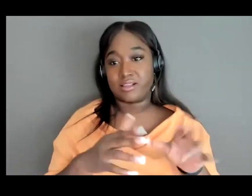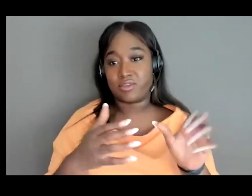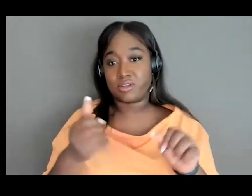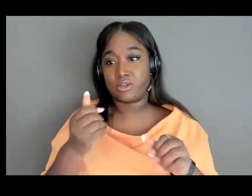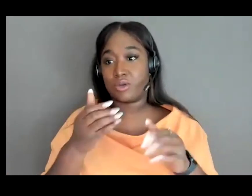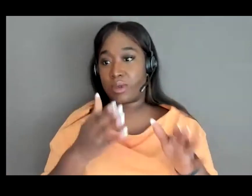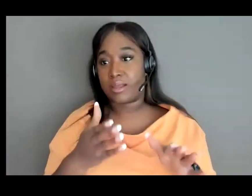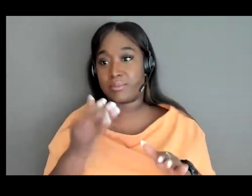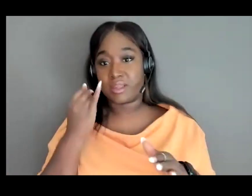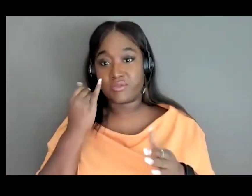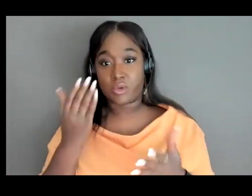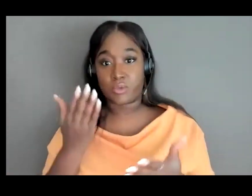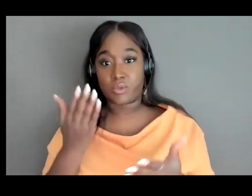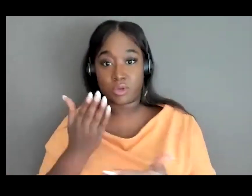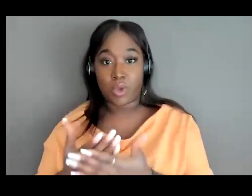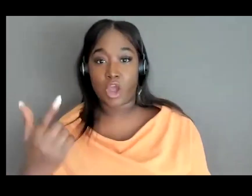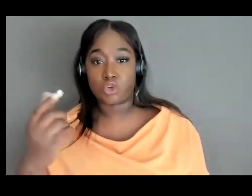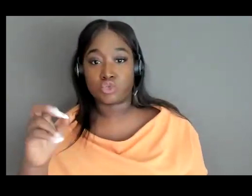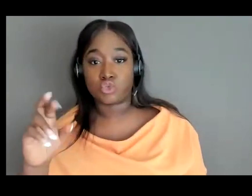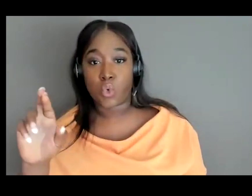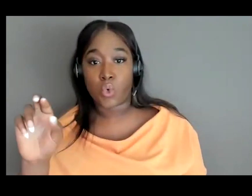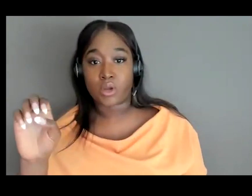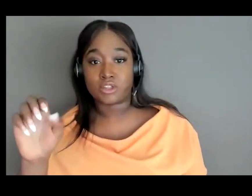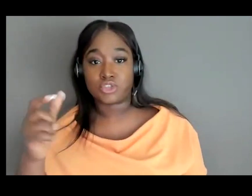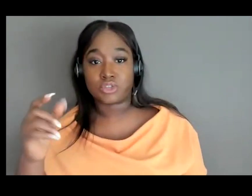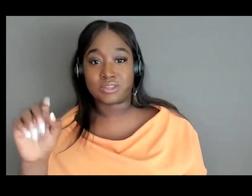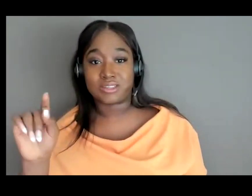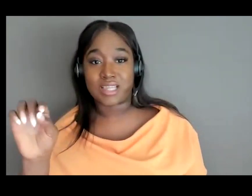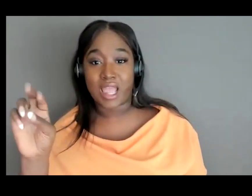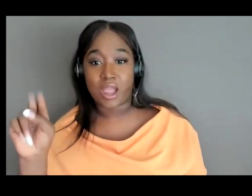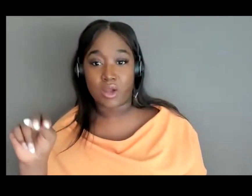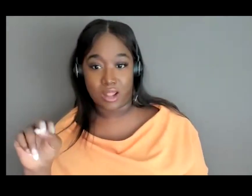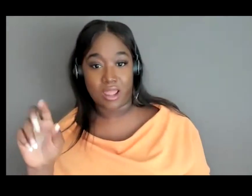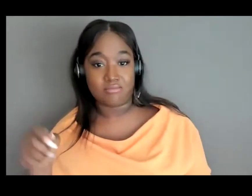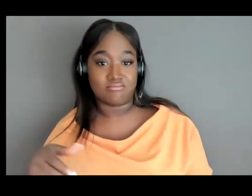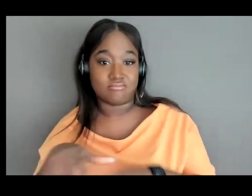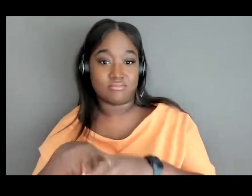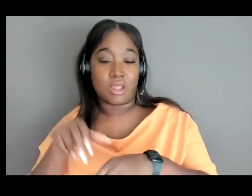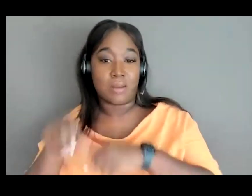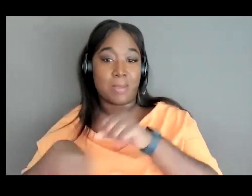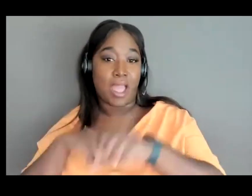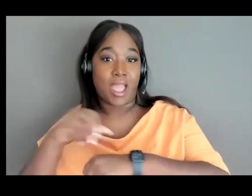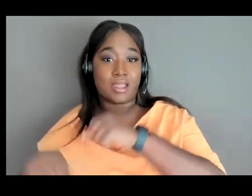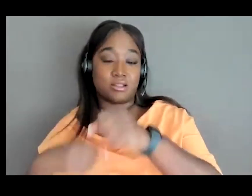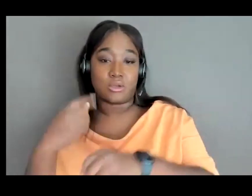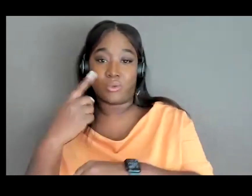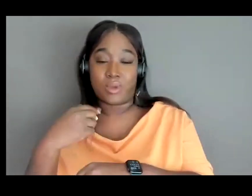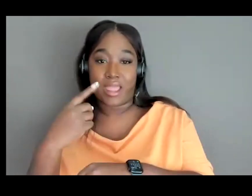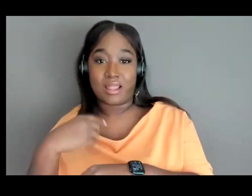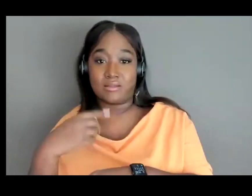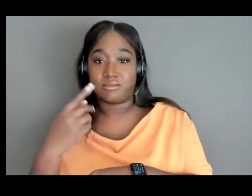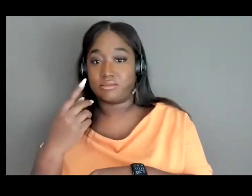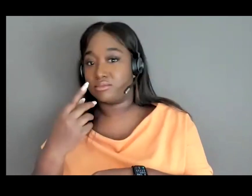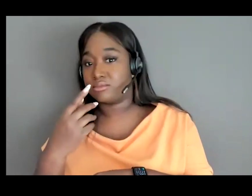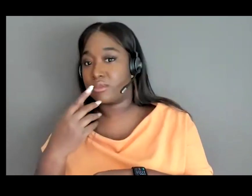the Georgetown neighborhood here, the most convenient is to get on my bike and follow that red bike